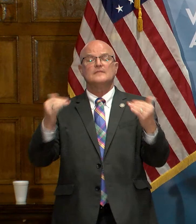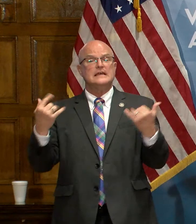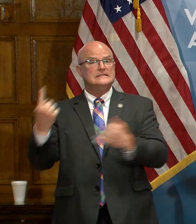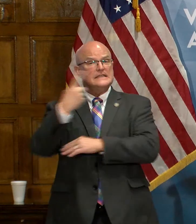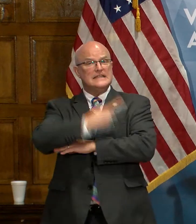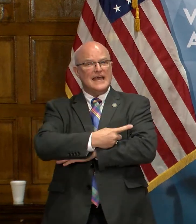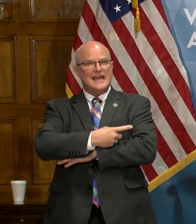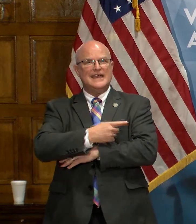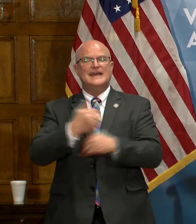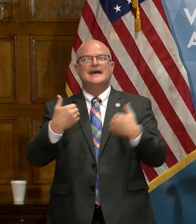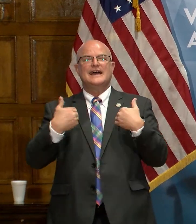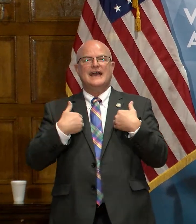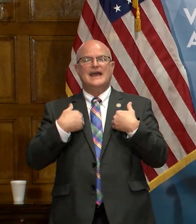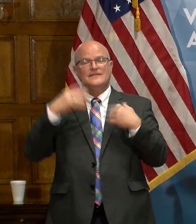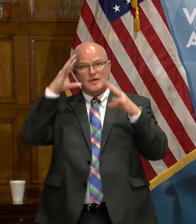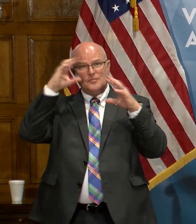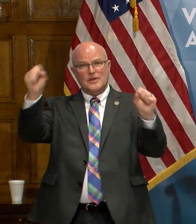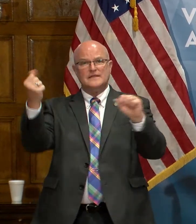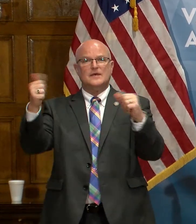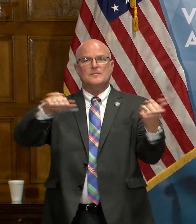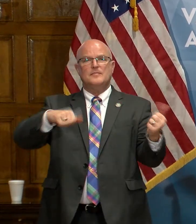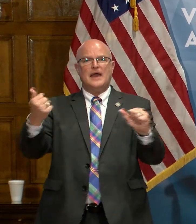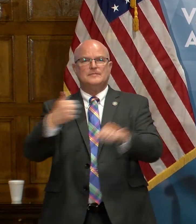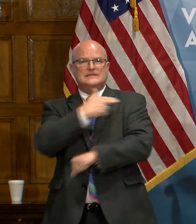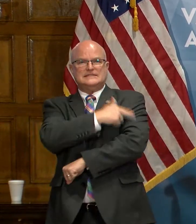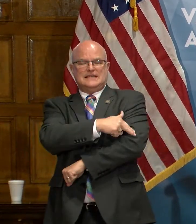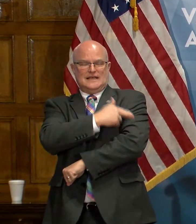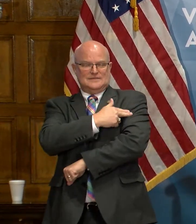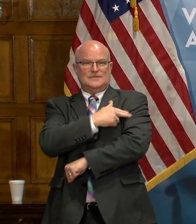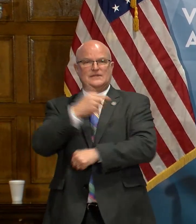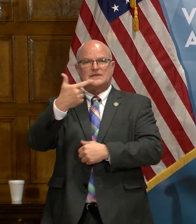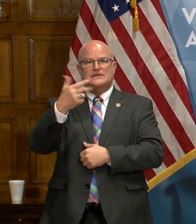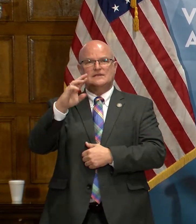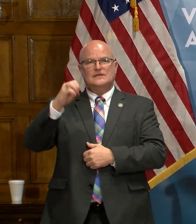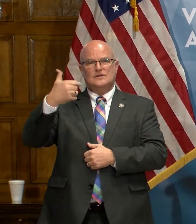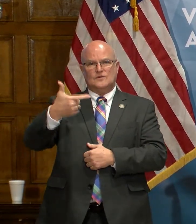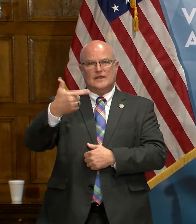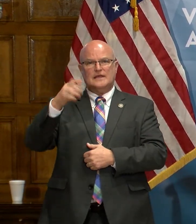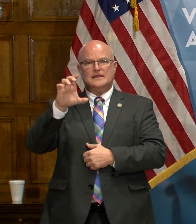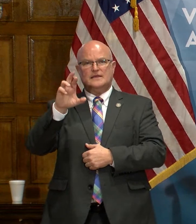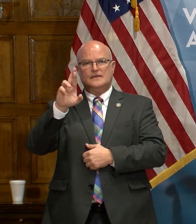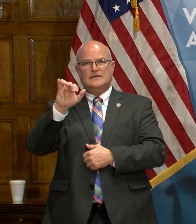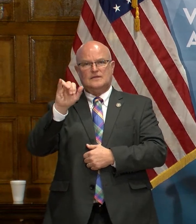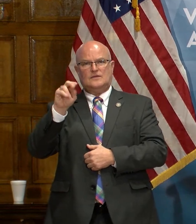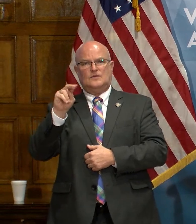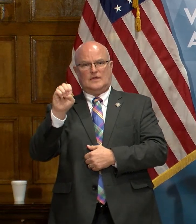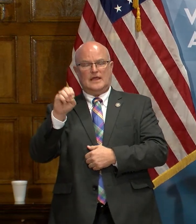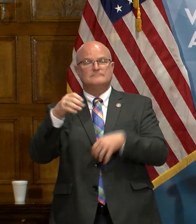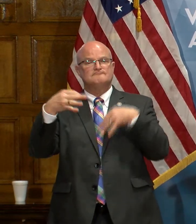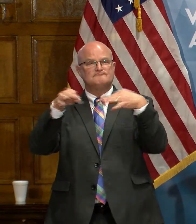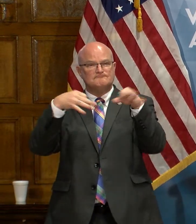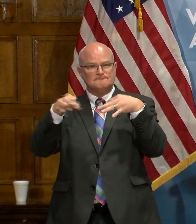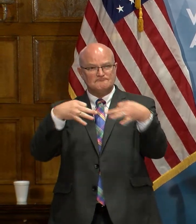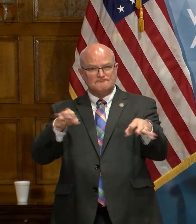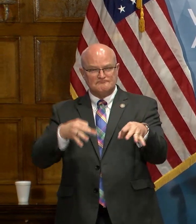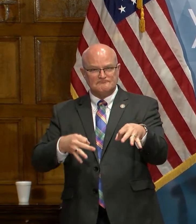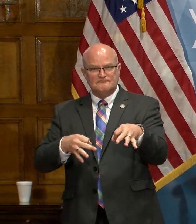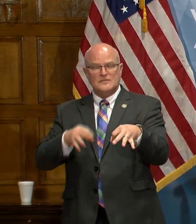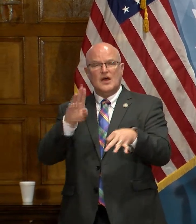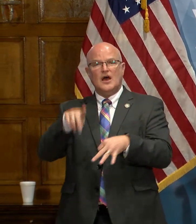today I'm pleased to be joined by the President of the Baptist Health Center, Greg Crane, who will provide an update on